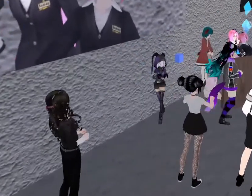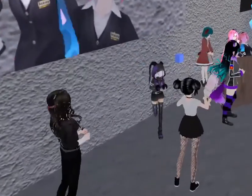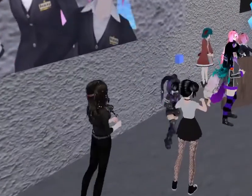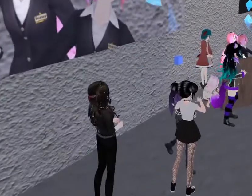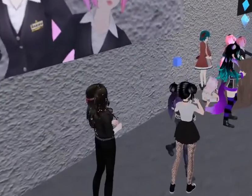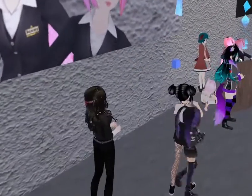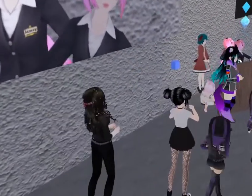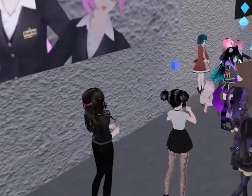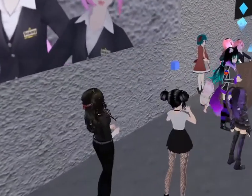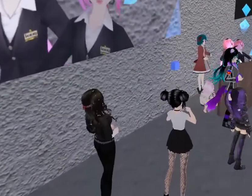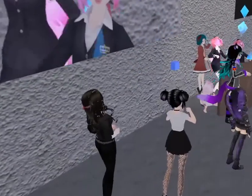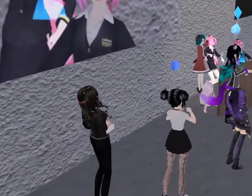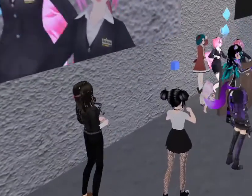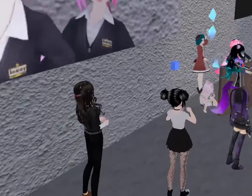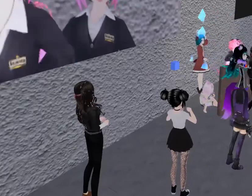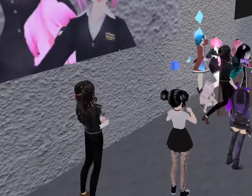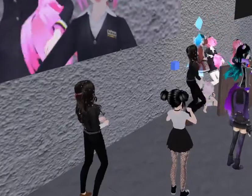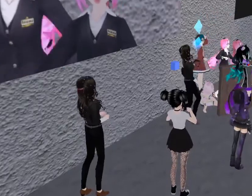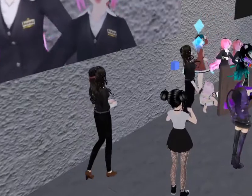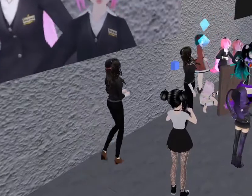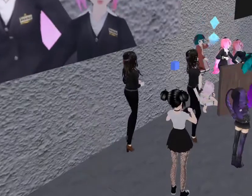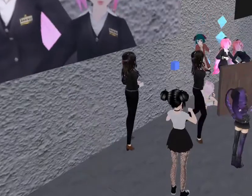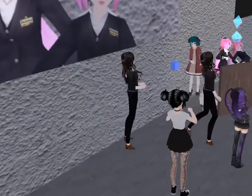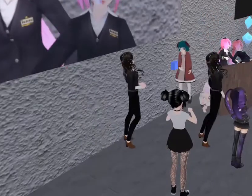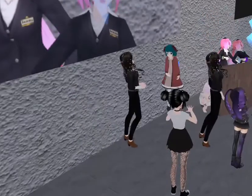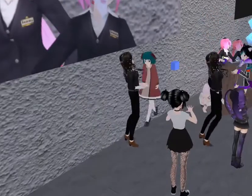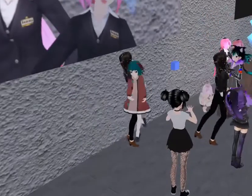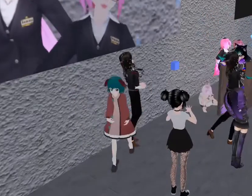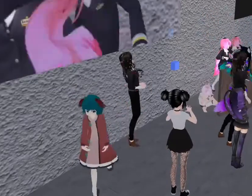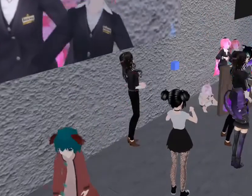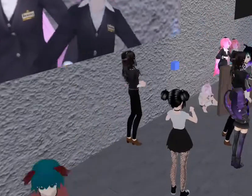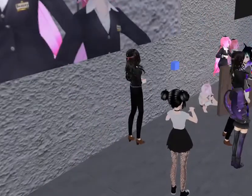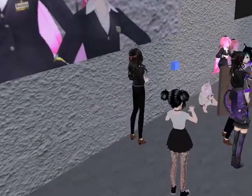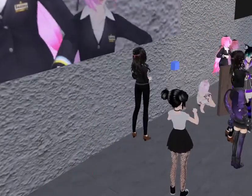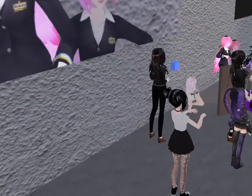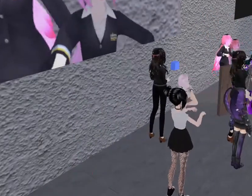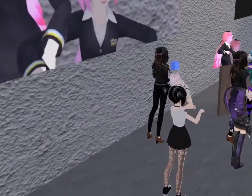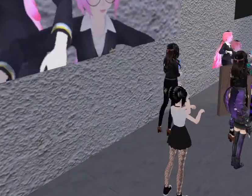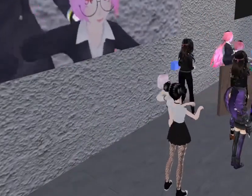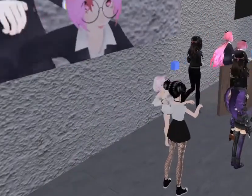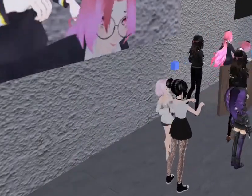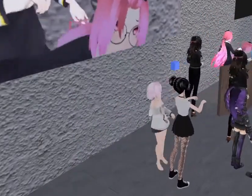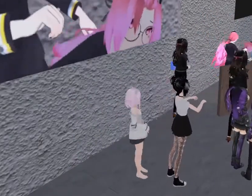it coming. I mean, they might literally see us, but. So like, the Let's customers step up come. here or something. Oh, it's a Might be shop? good just to